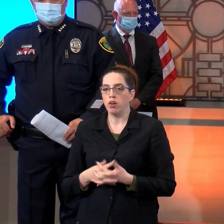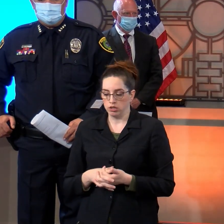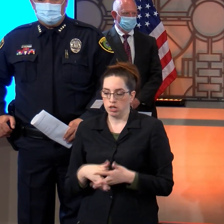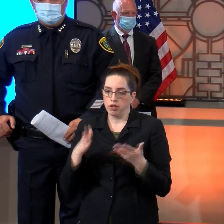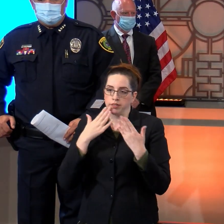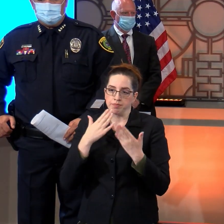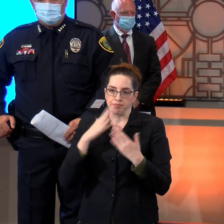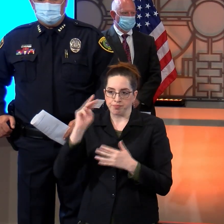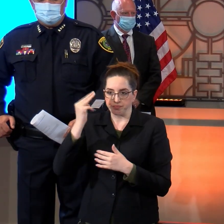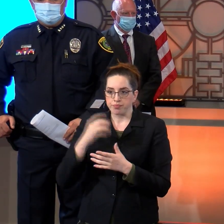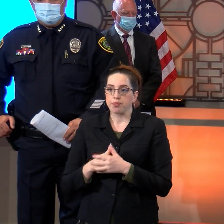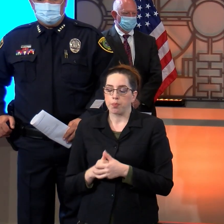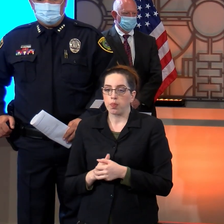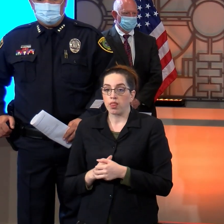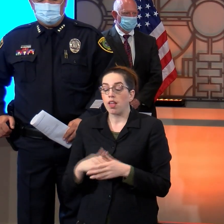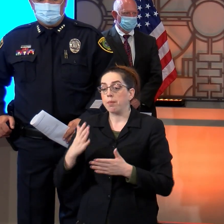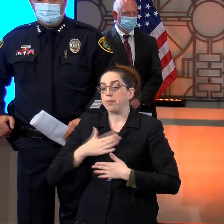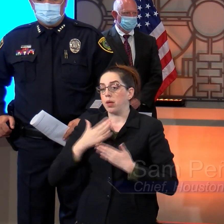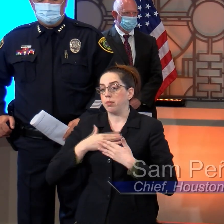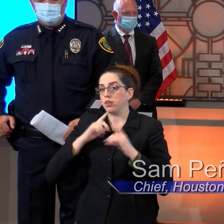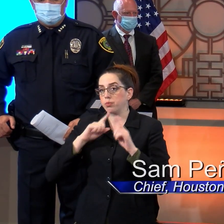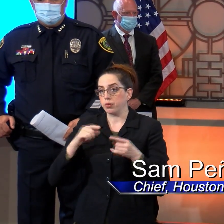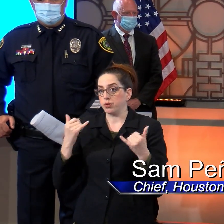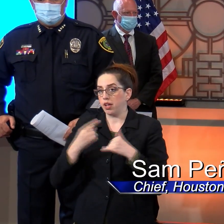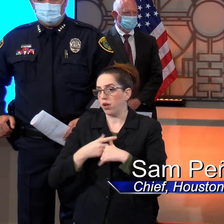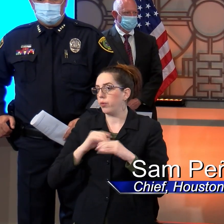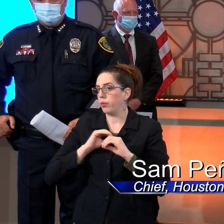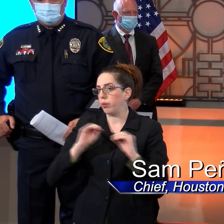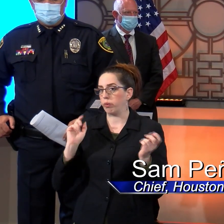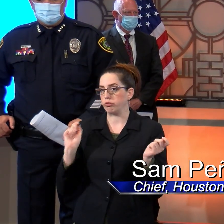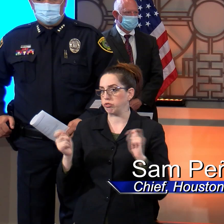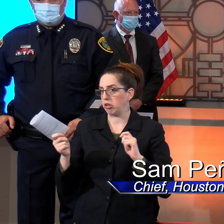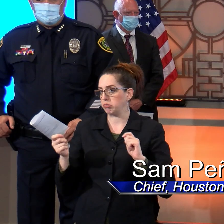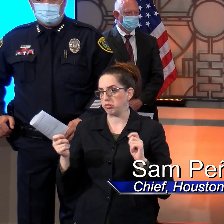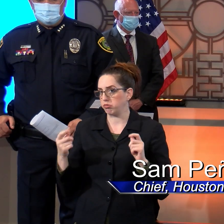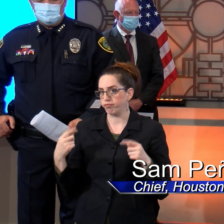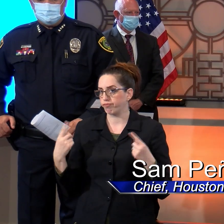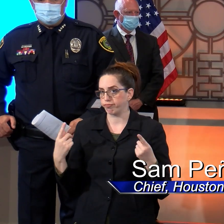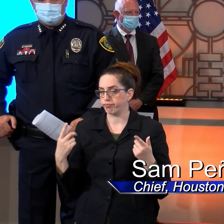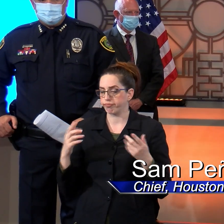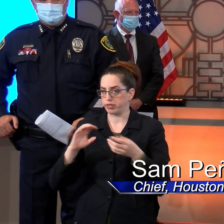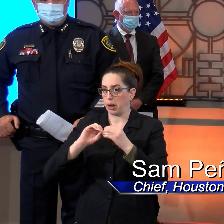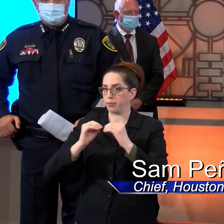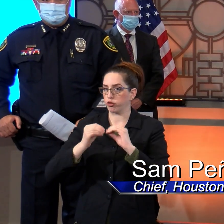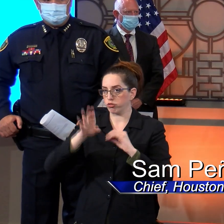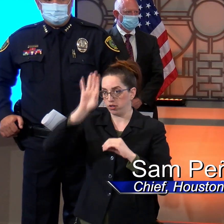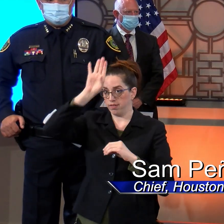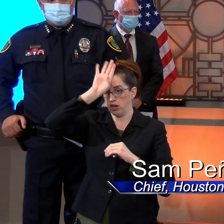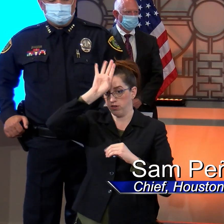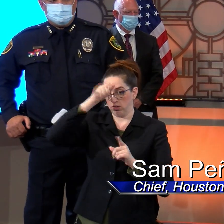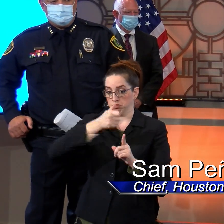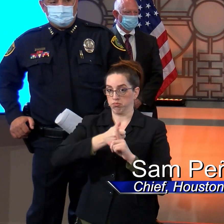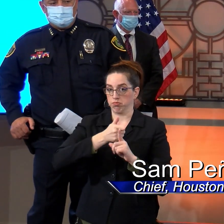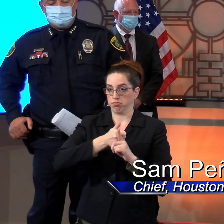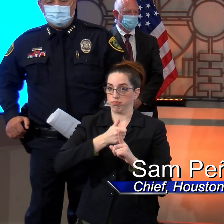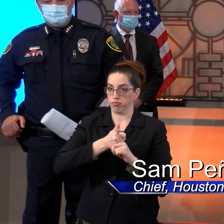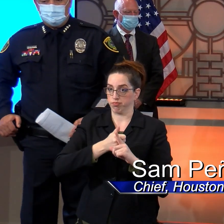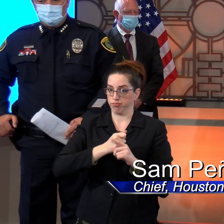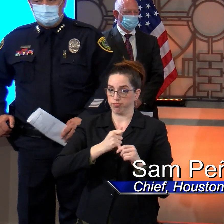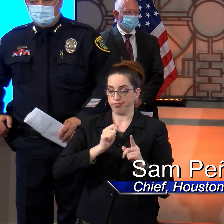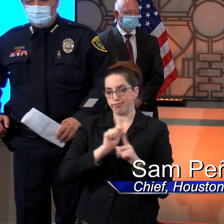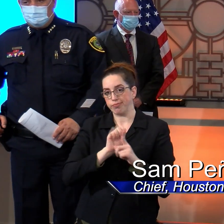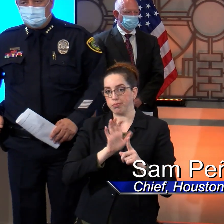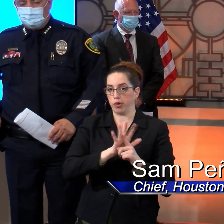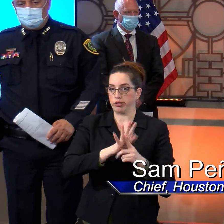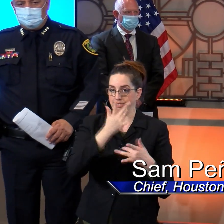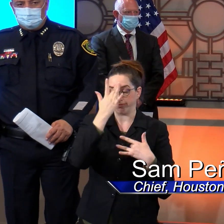Thank you, Mayor. So I'm happy to report that we have no major changes in the number of firefighters that have been exposed.